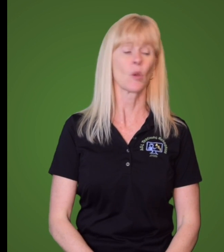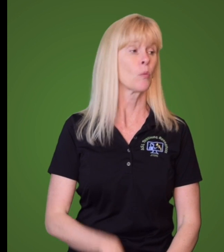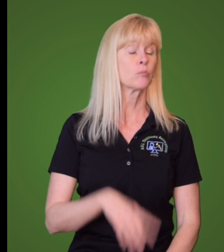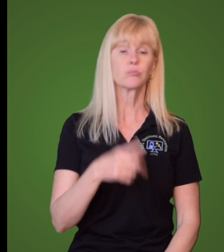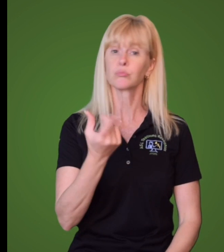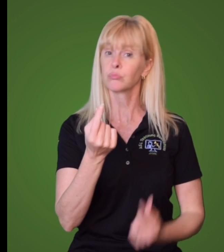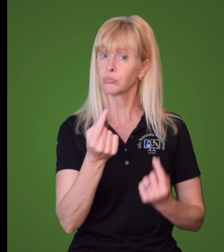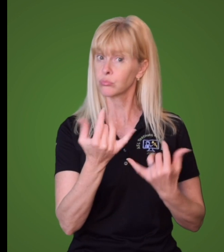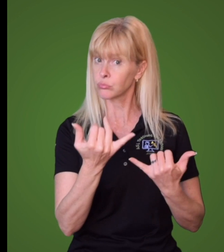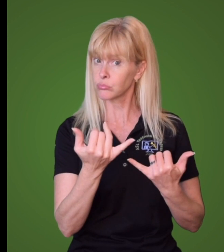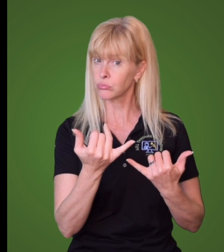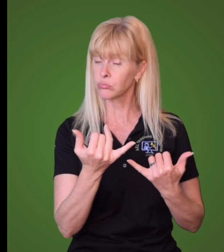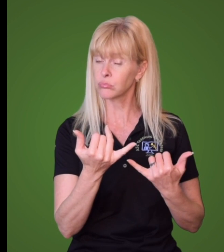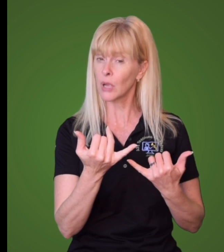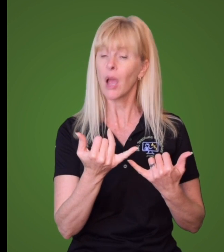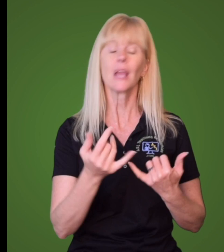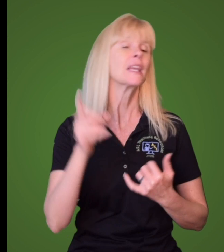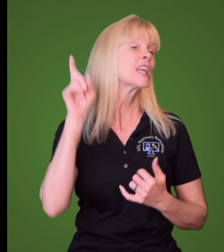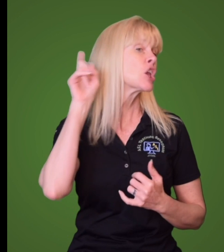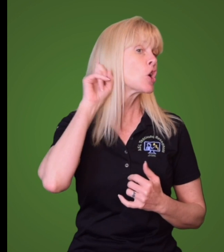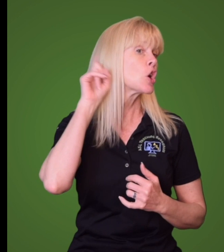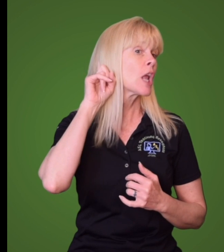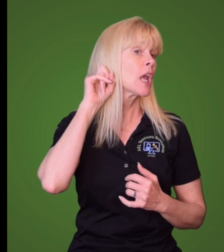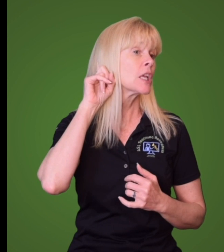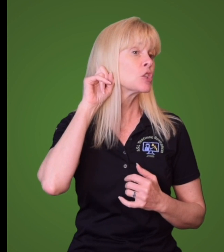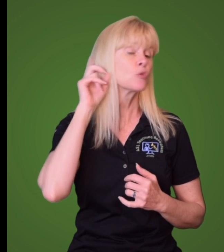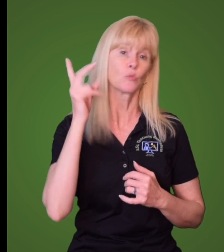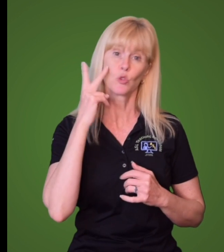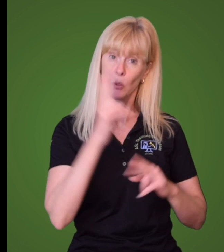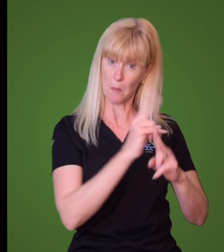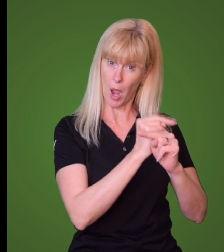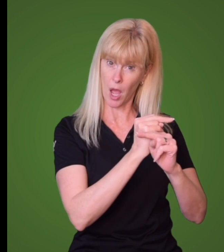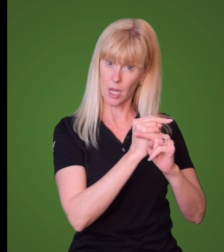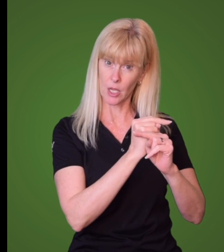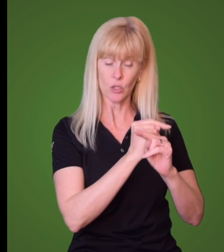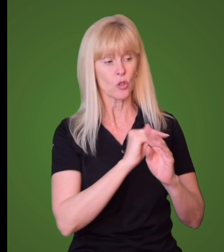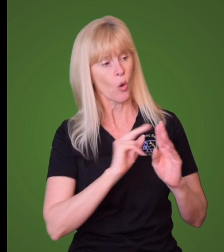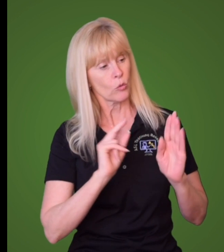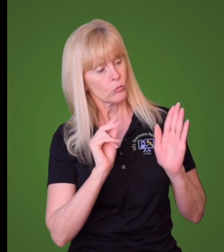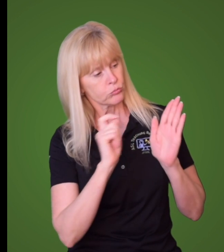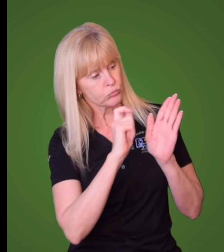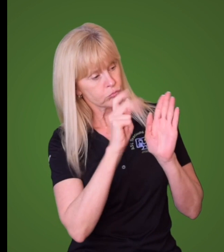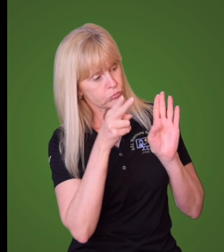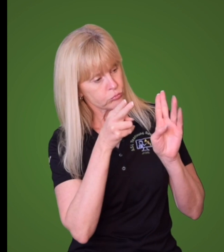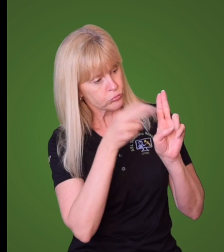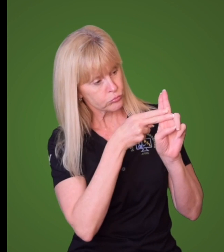Now, put hearing aids on the bunny to help him hear.